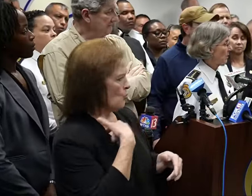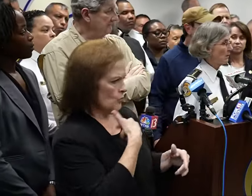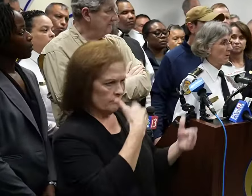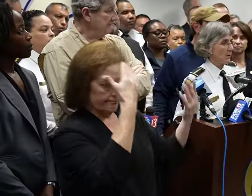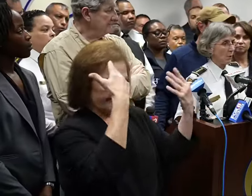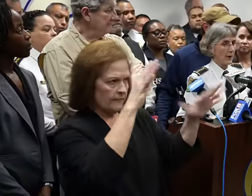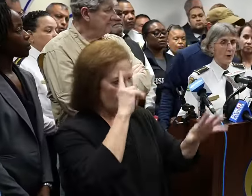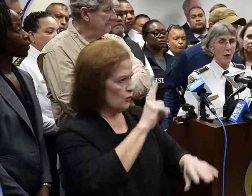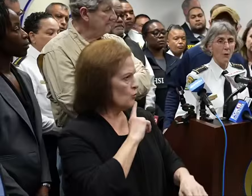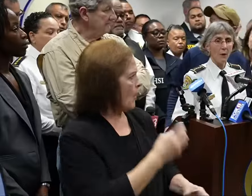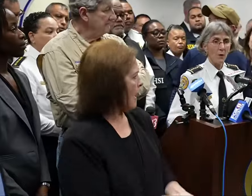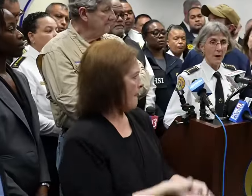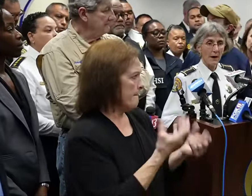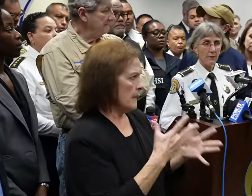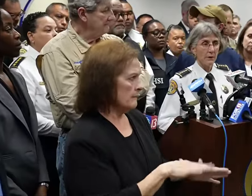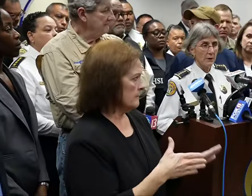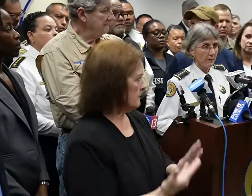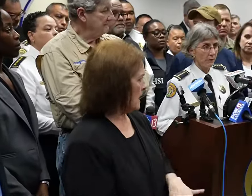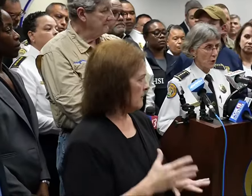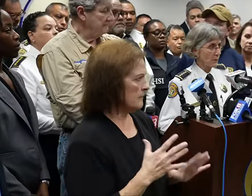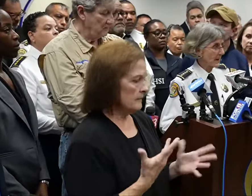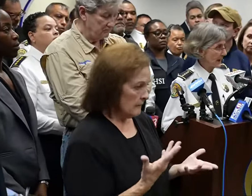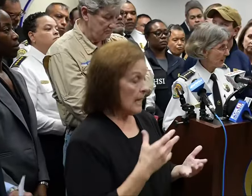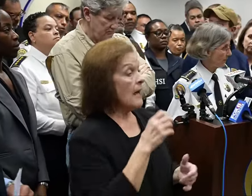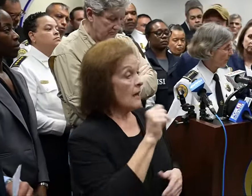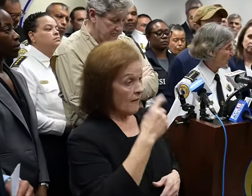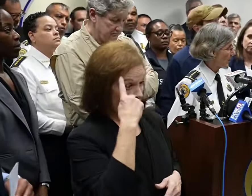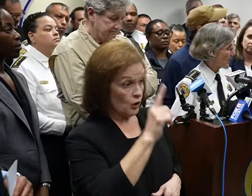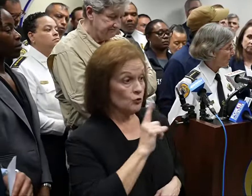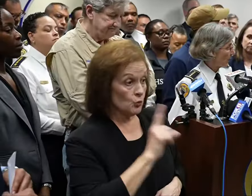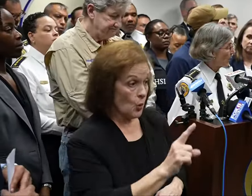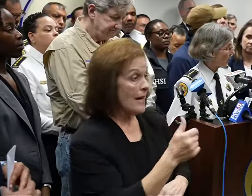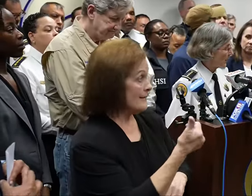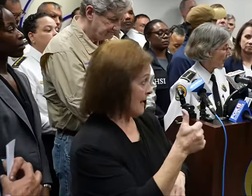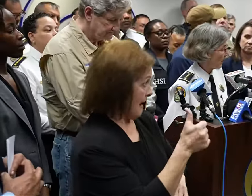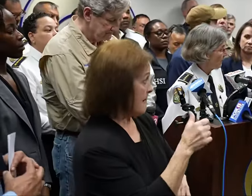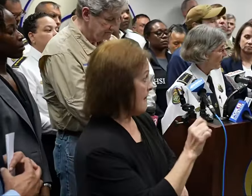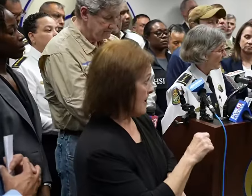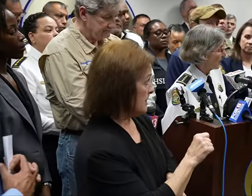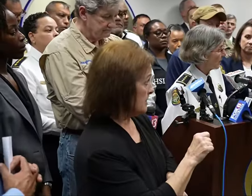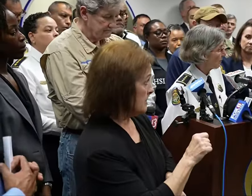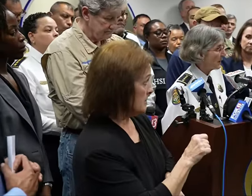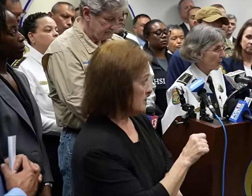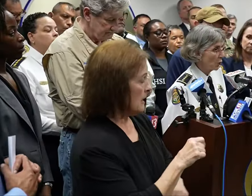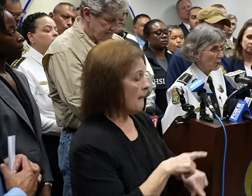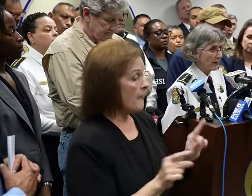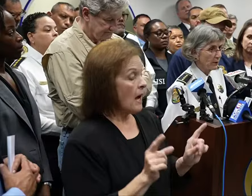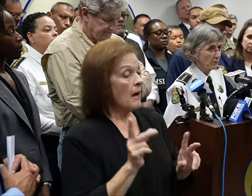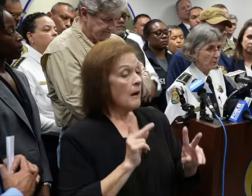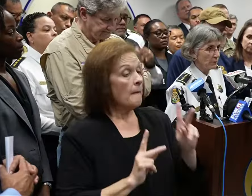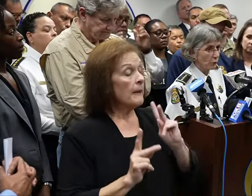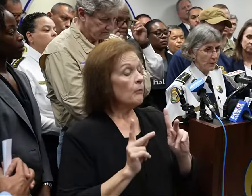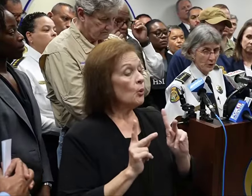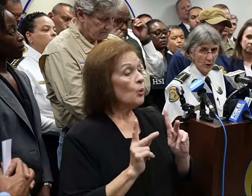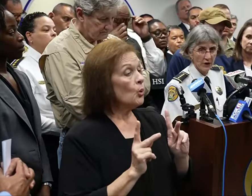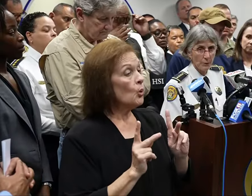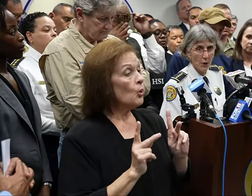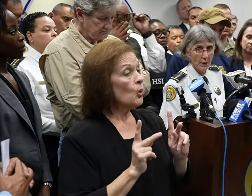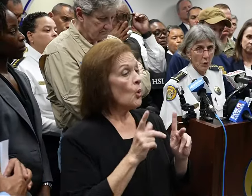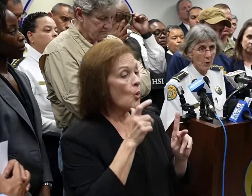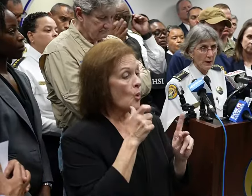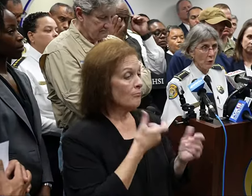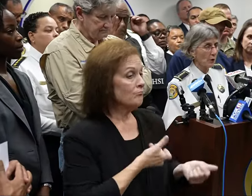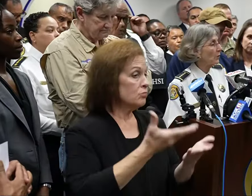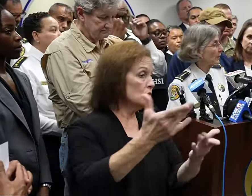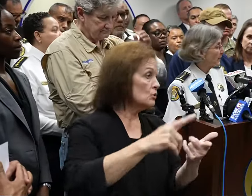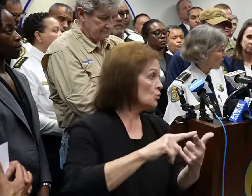number. We know that we have confirmed 10, but we did have people who had been transported